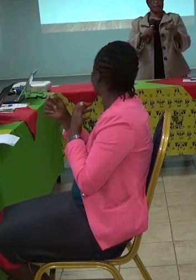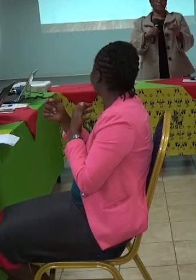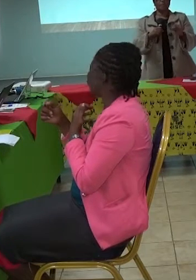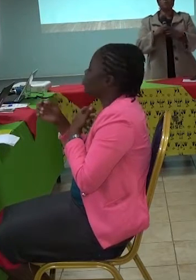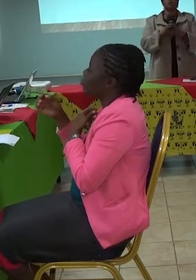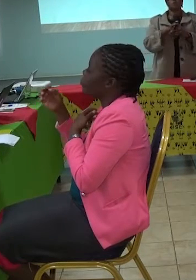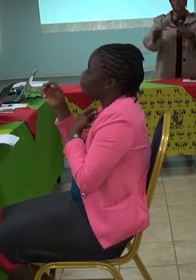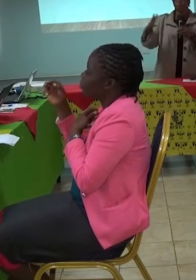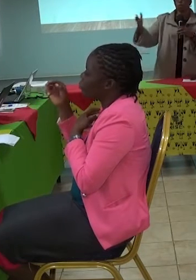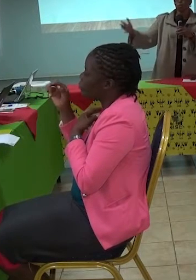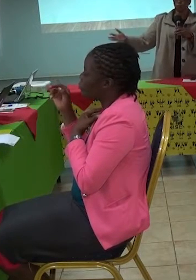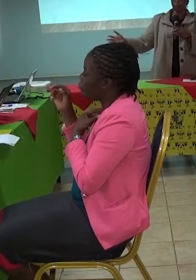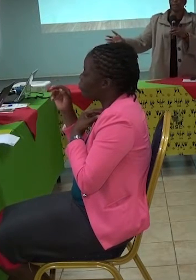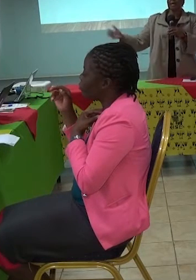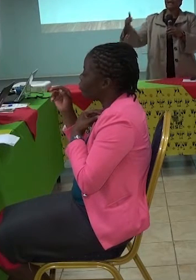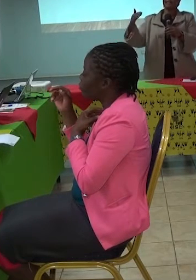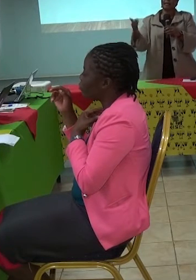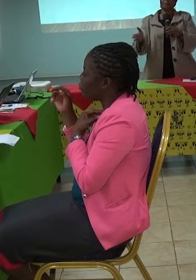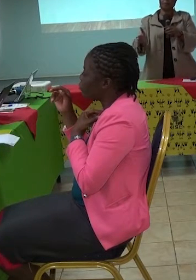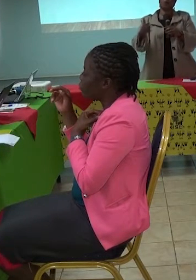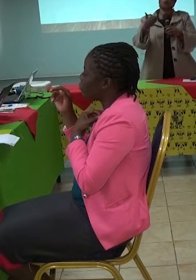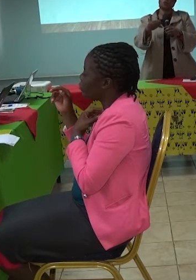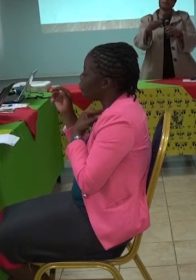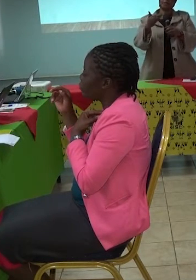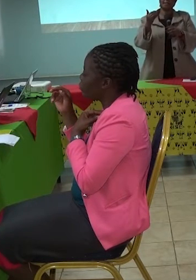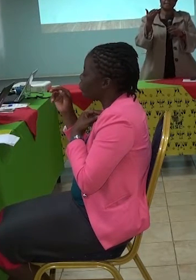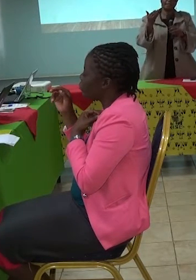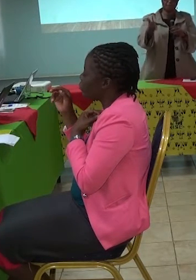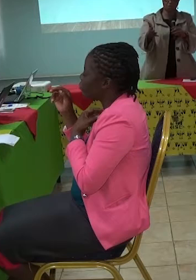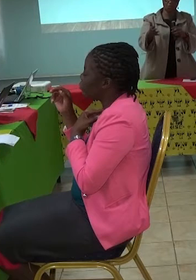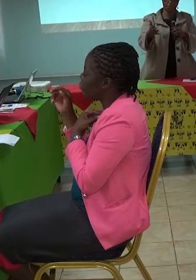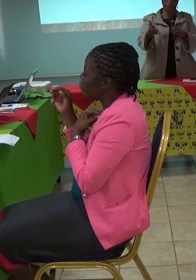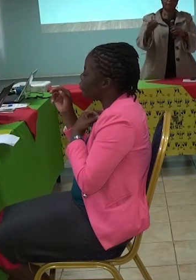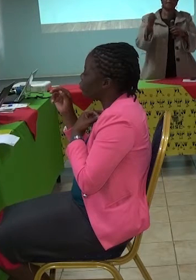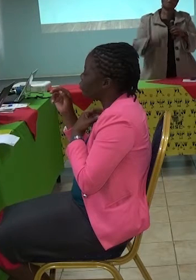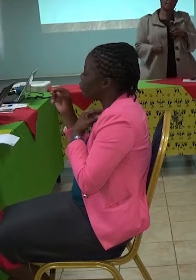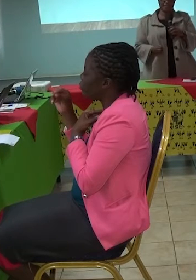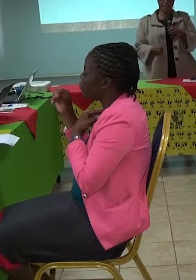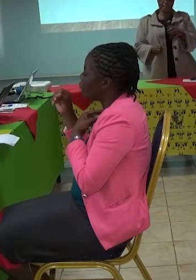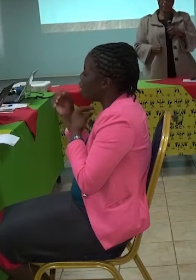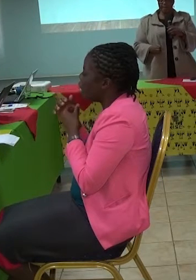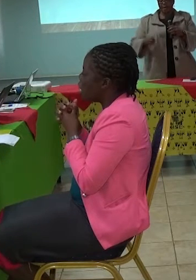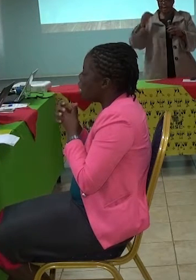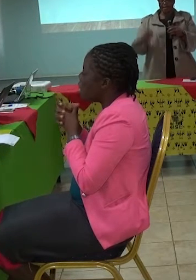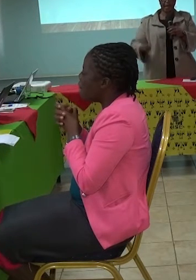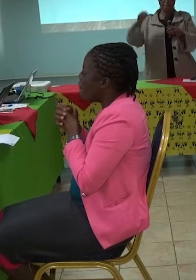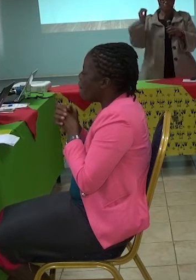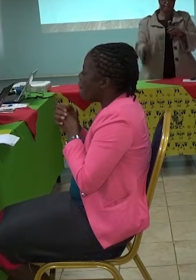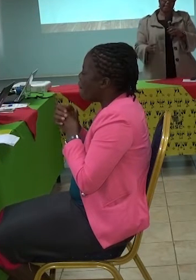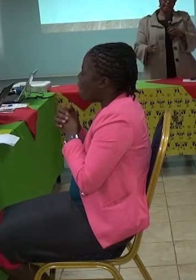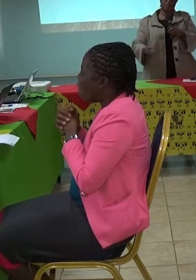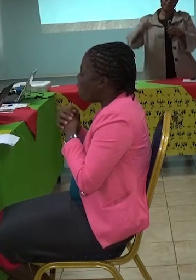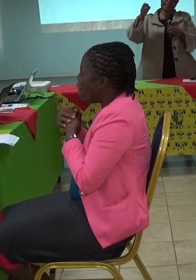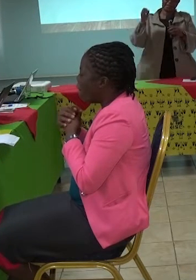high time we stop exclusion. It's a high time we stop discrimination. The trend is, at the end